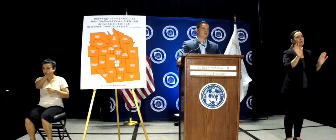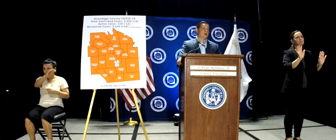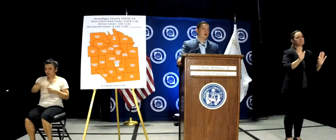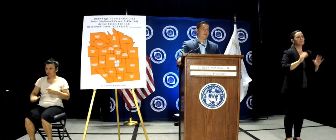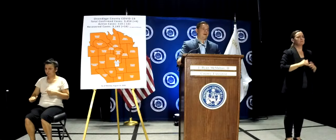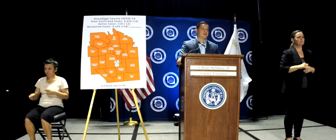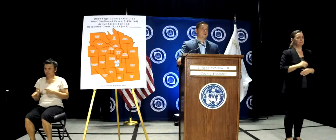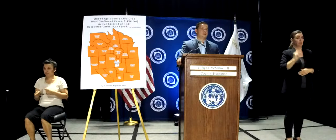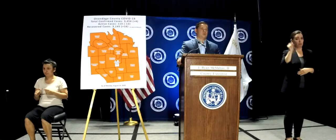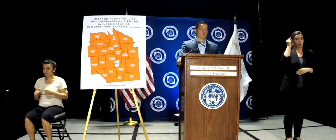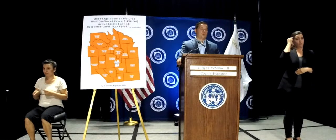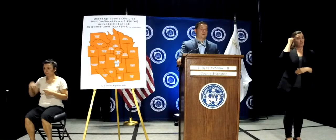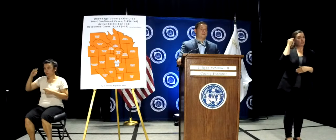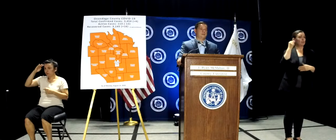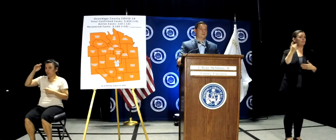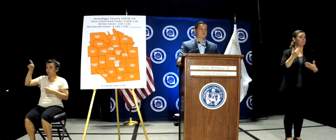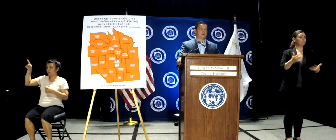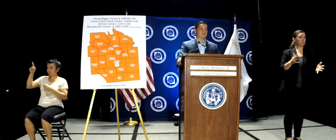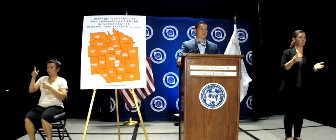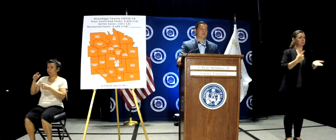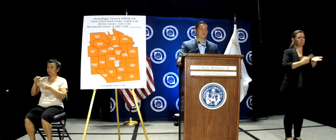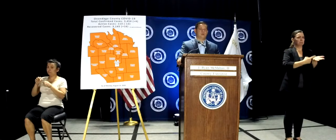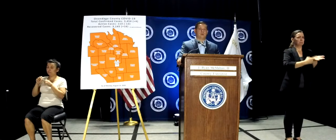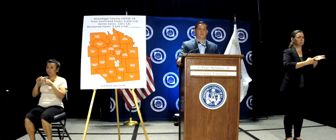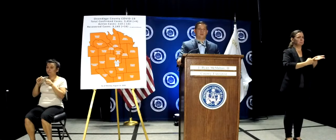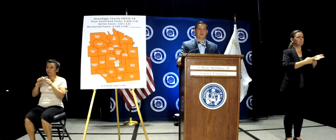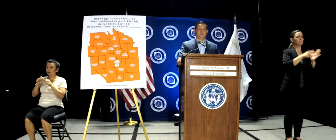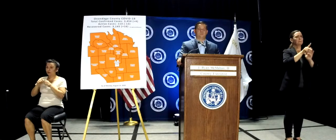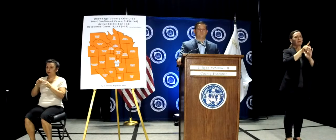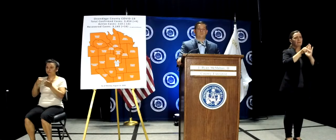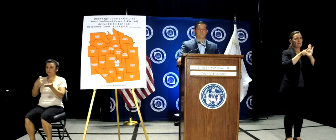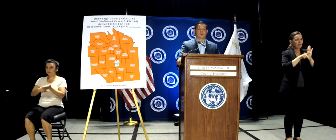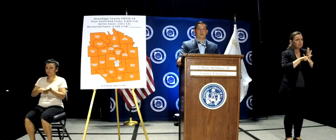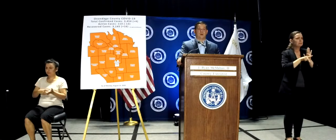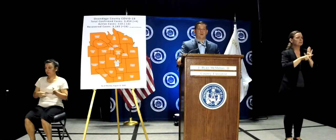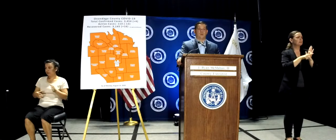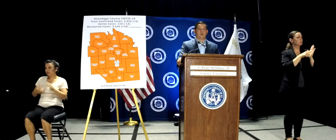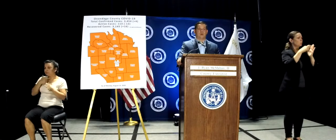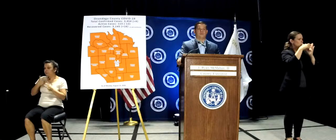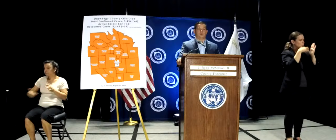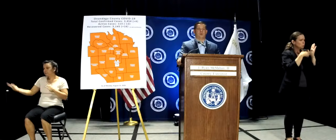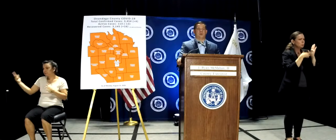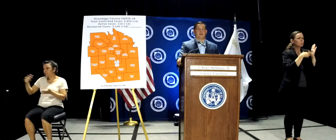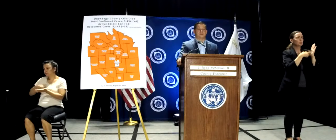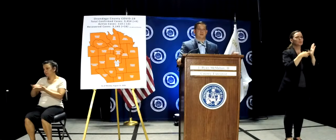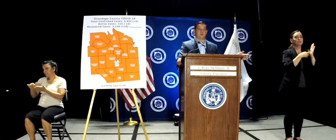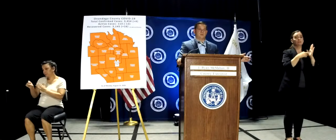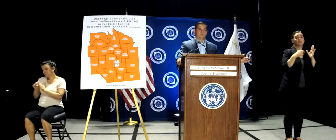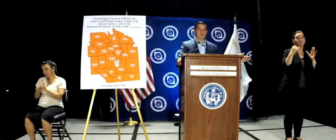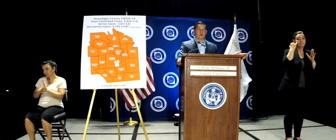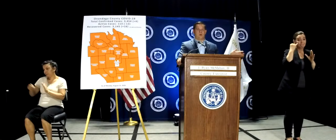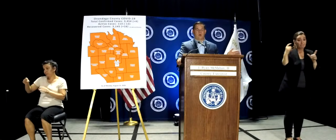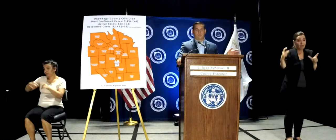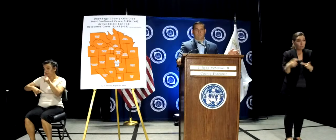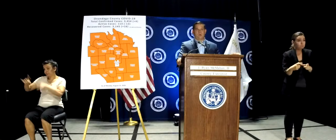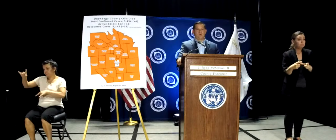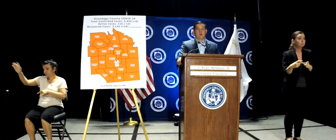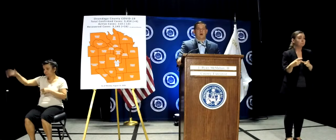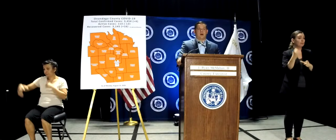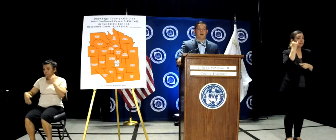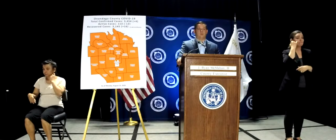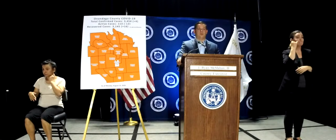various policies with quarantines from outside the community coming in, or if you're going outside the community and you come